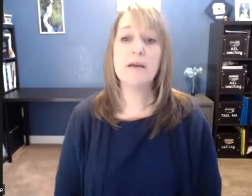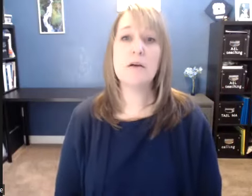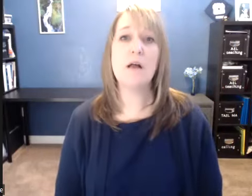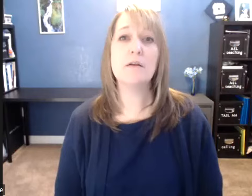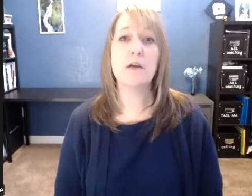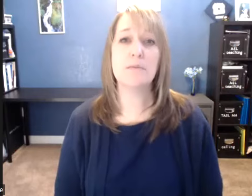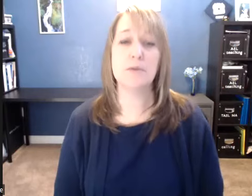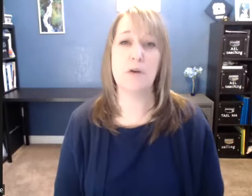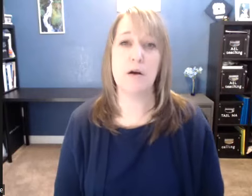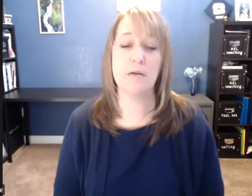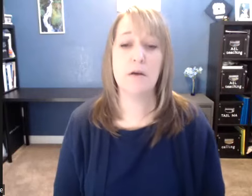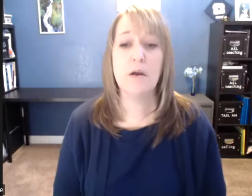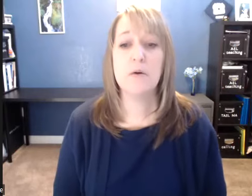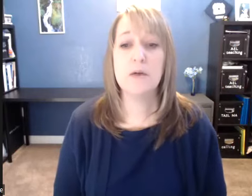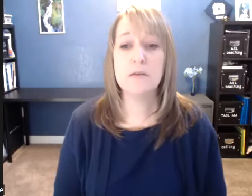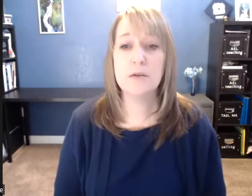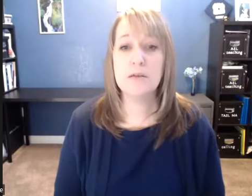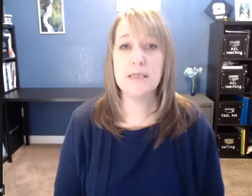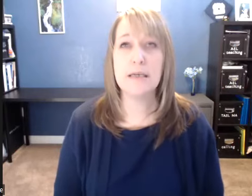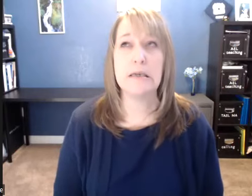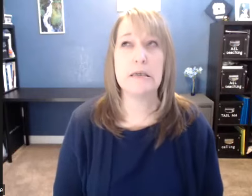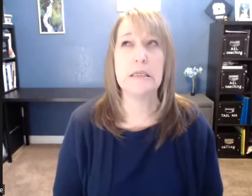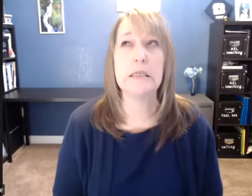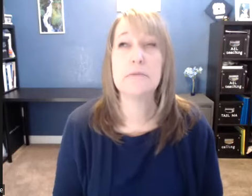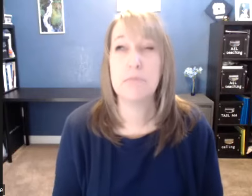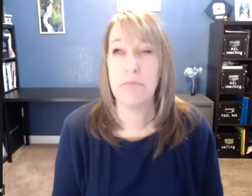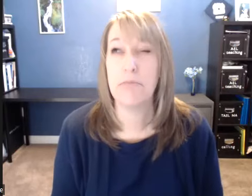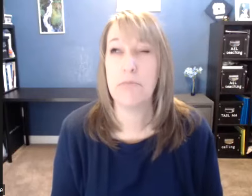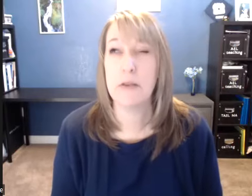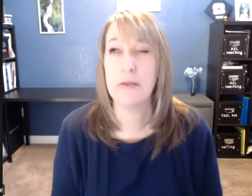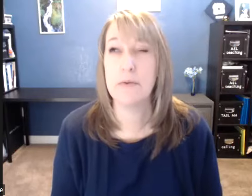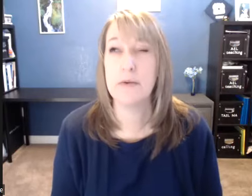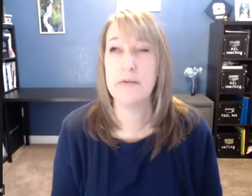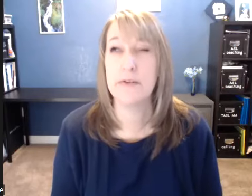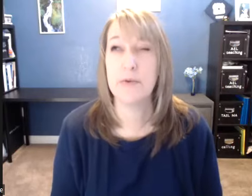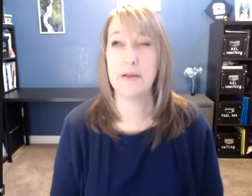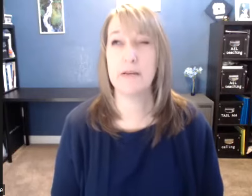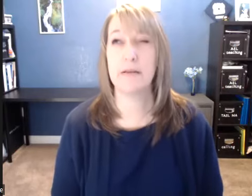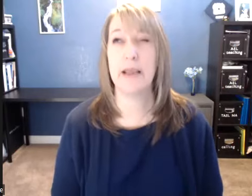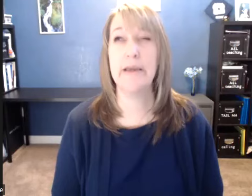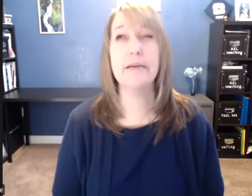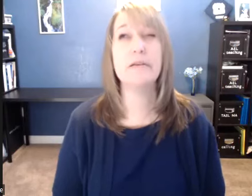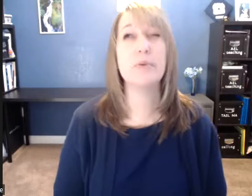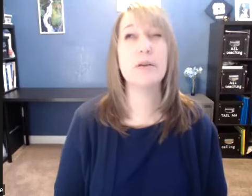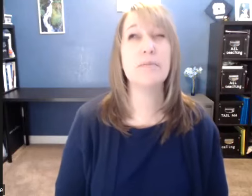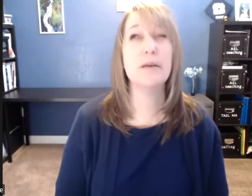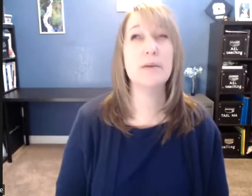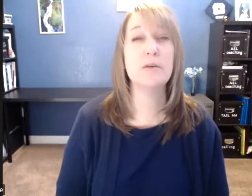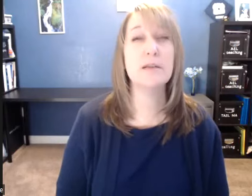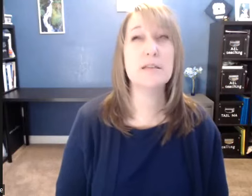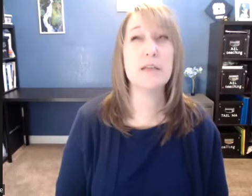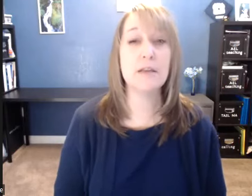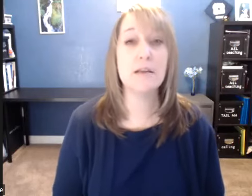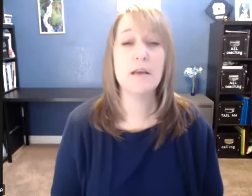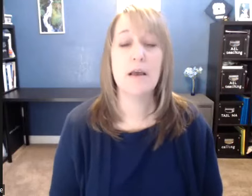White collar and blue collar. We learned in, I think it was unit 8, but maybe unit